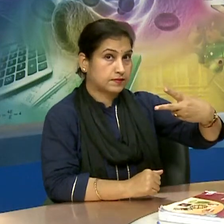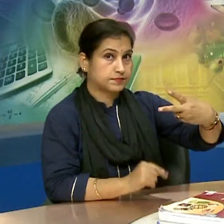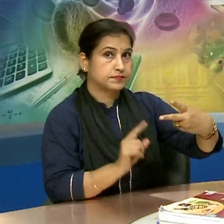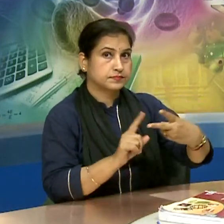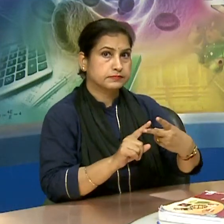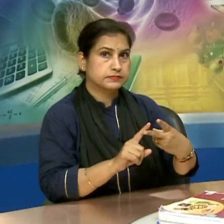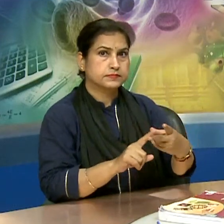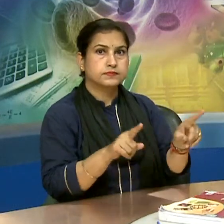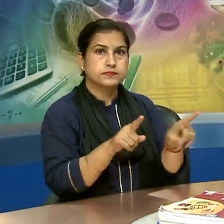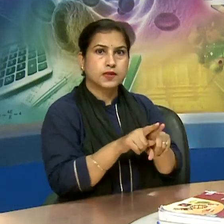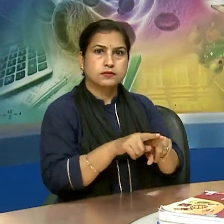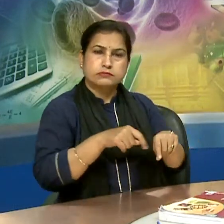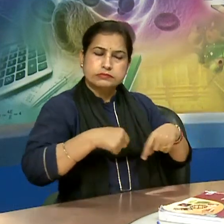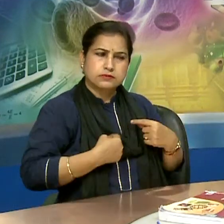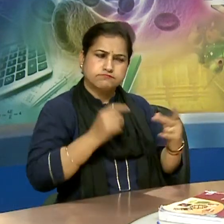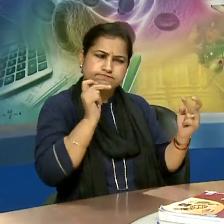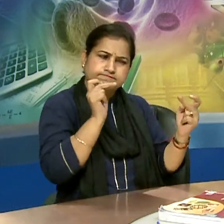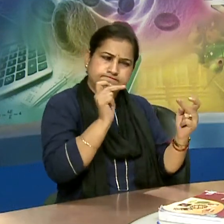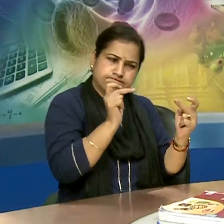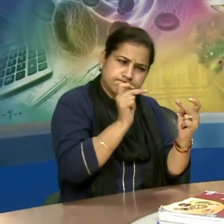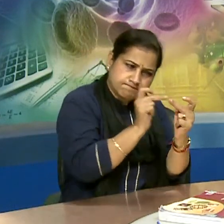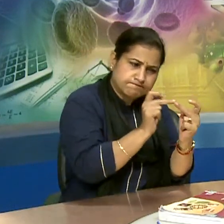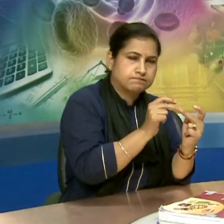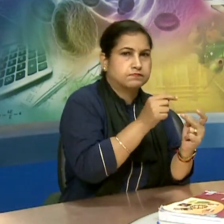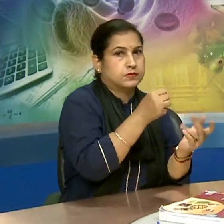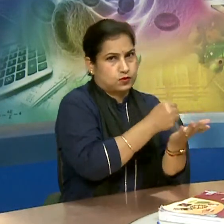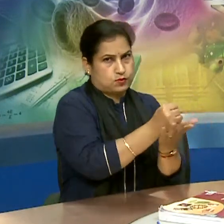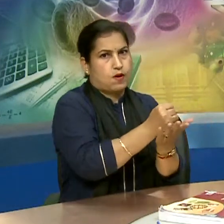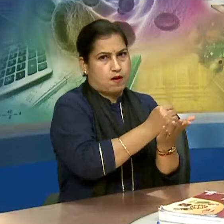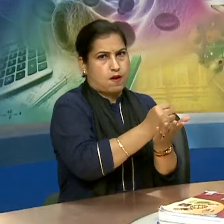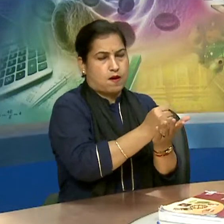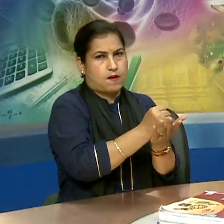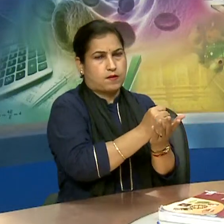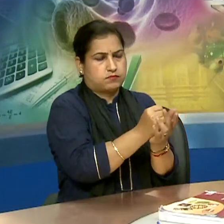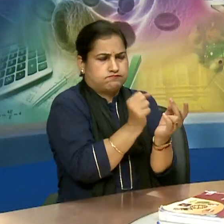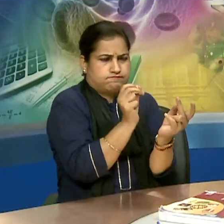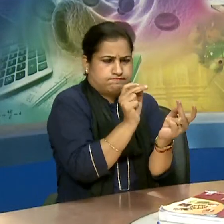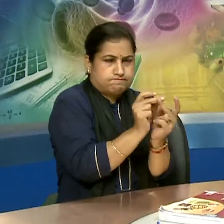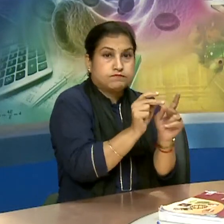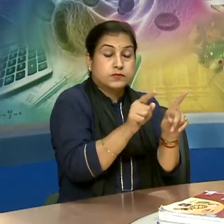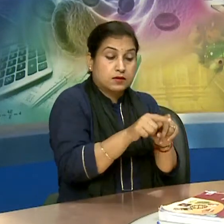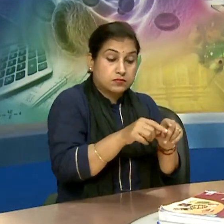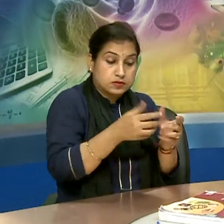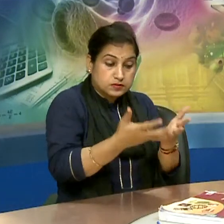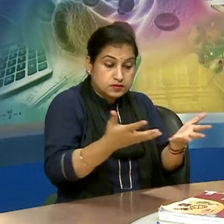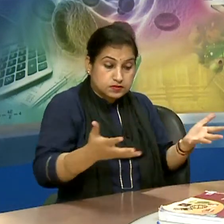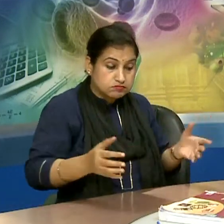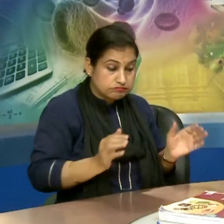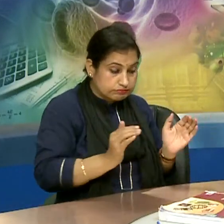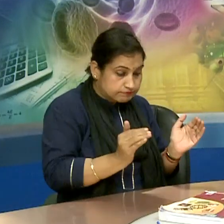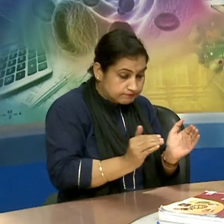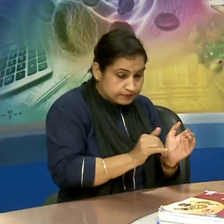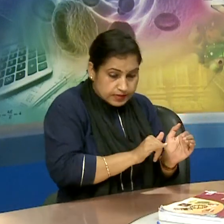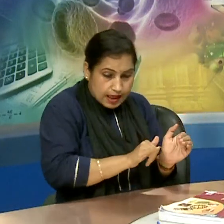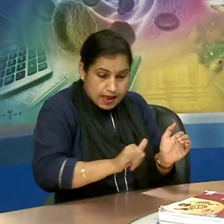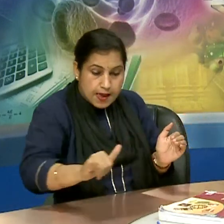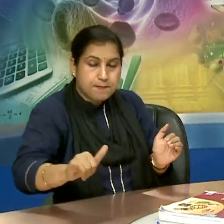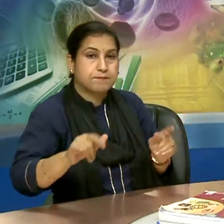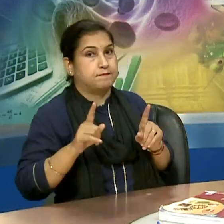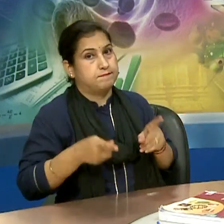Second, be as precise as you can and make sure your units are